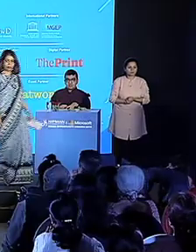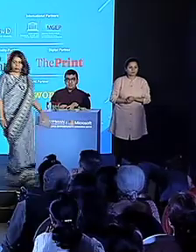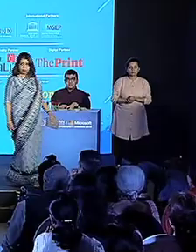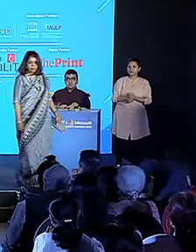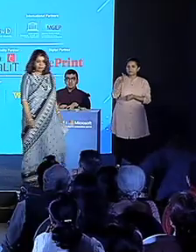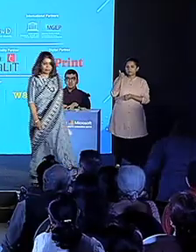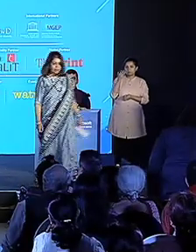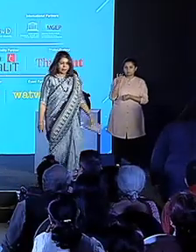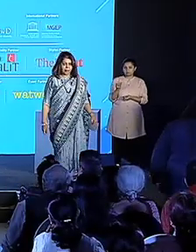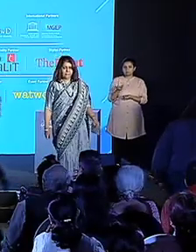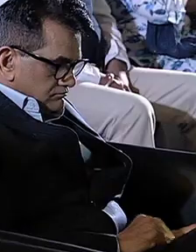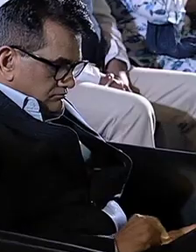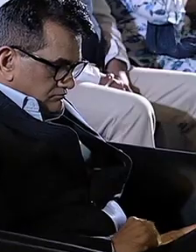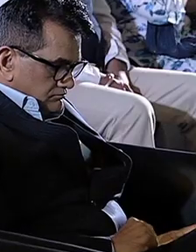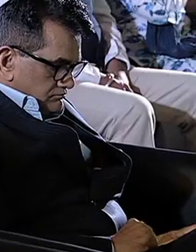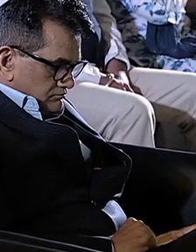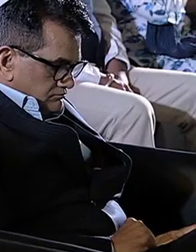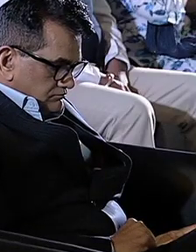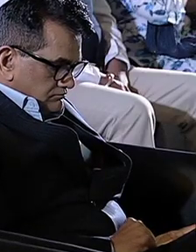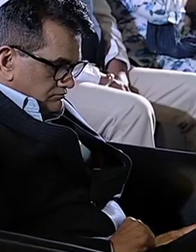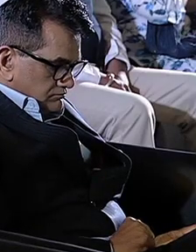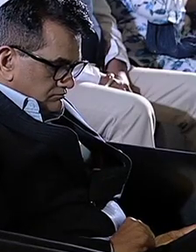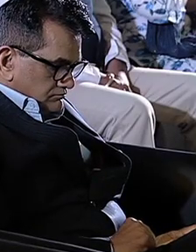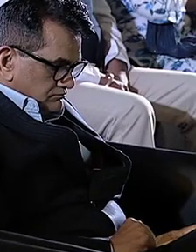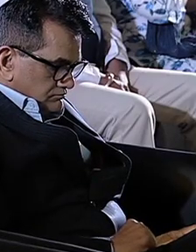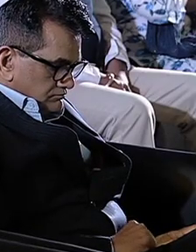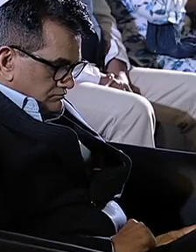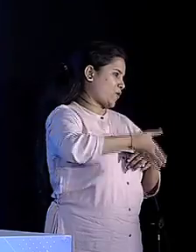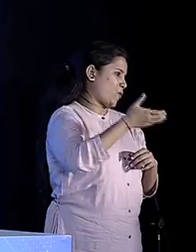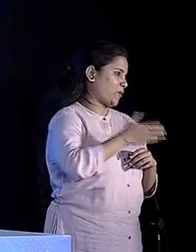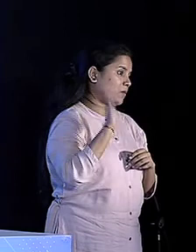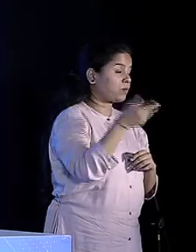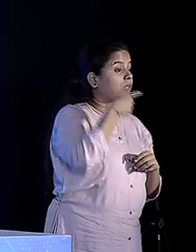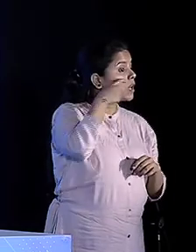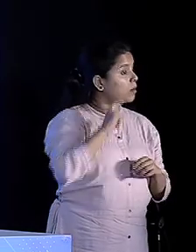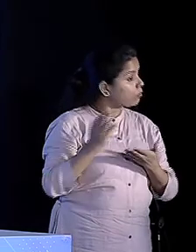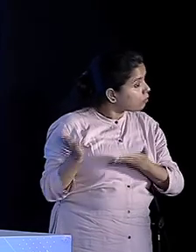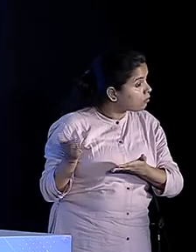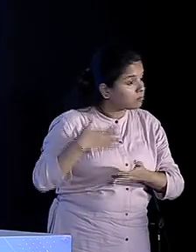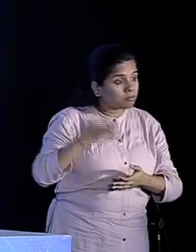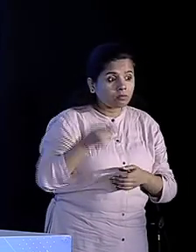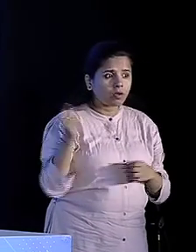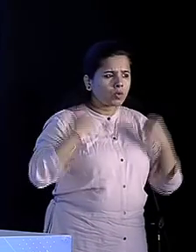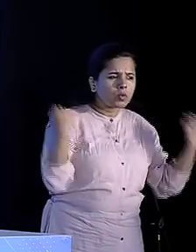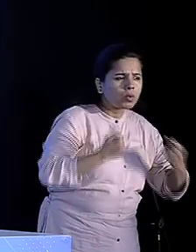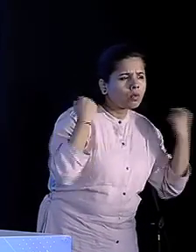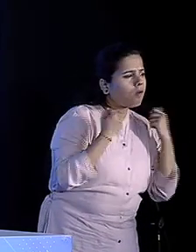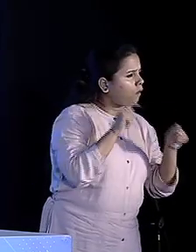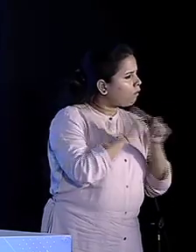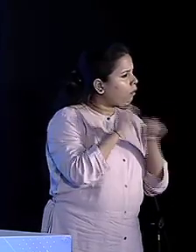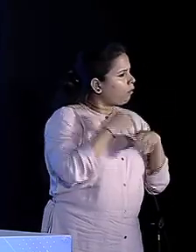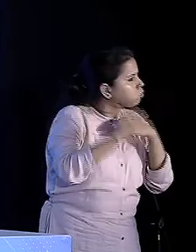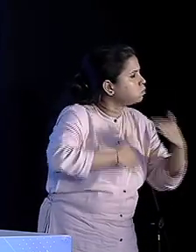evening. To begin with, compliment and congratulate Nipun, who has been very tirelessly working